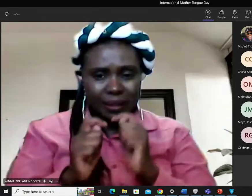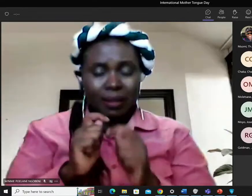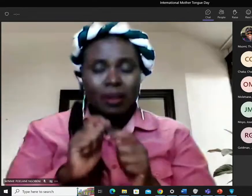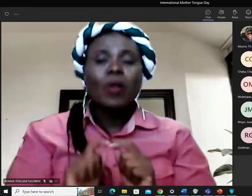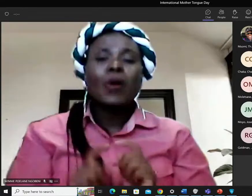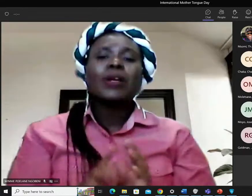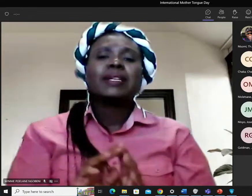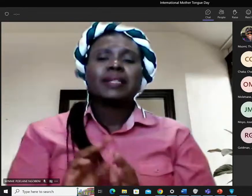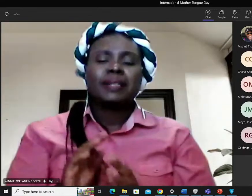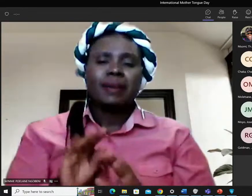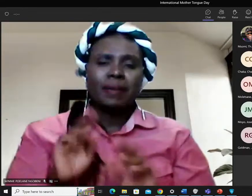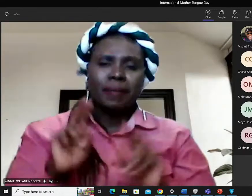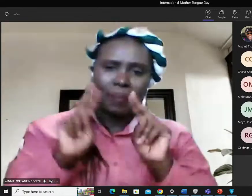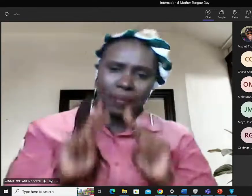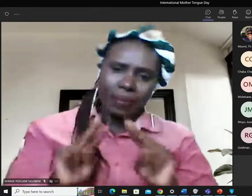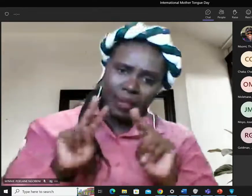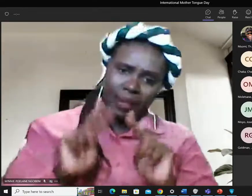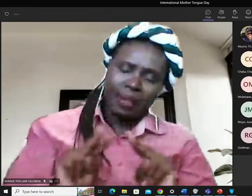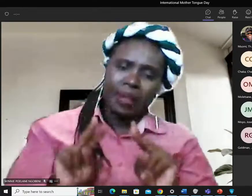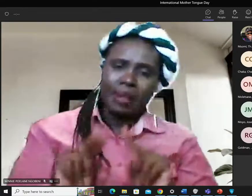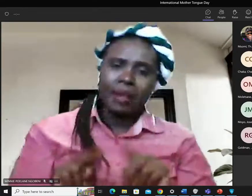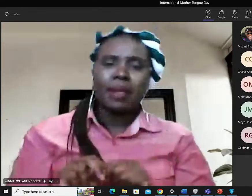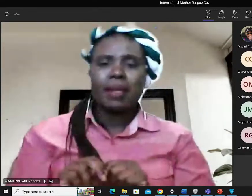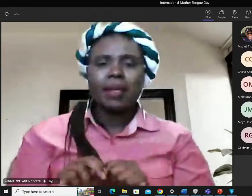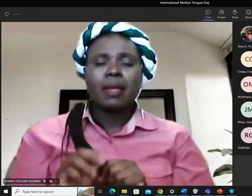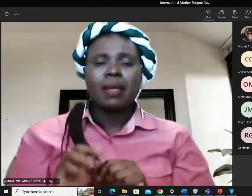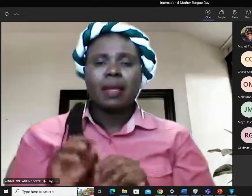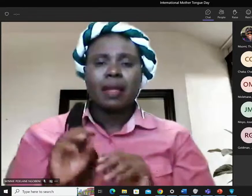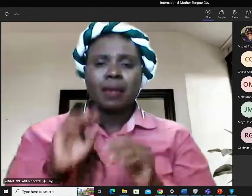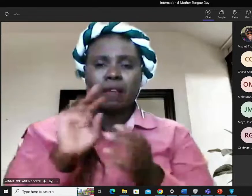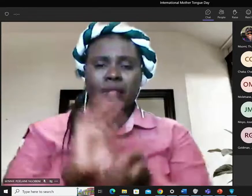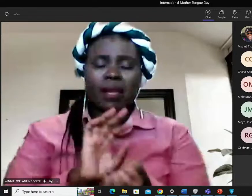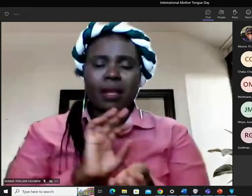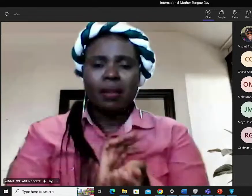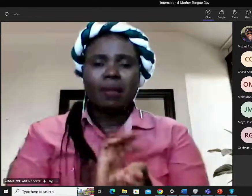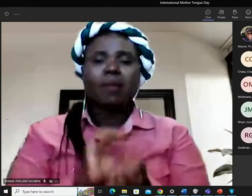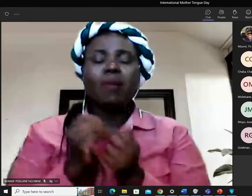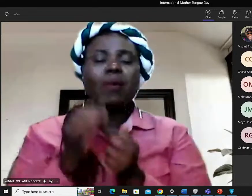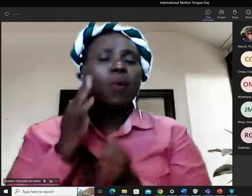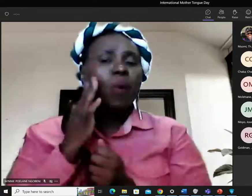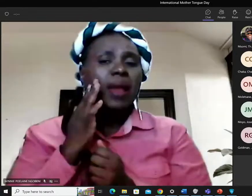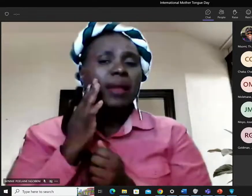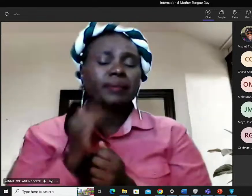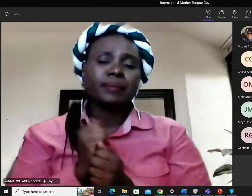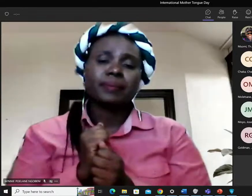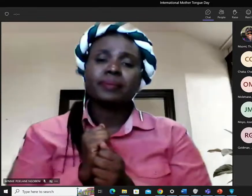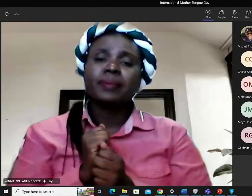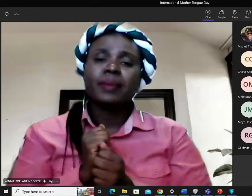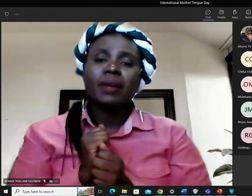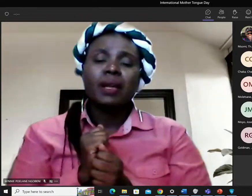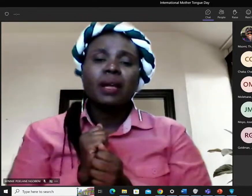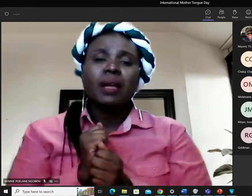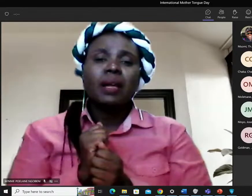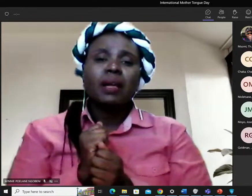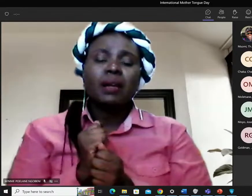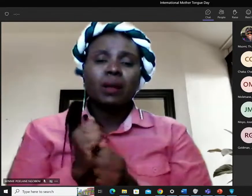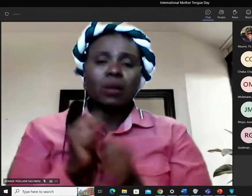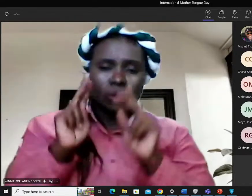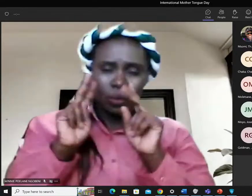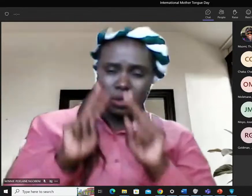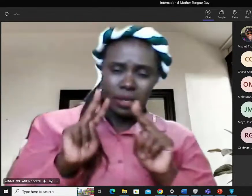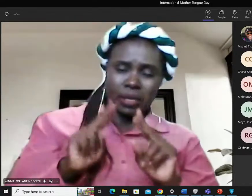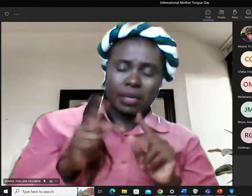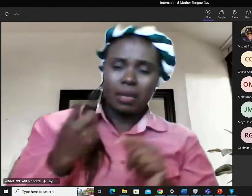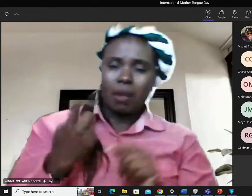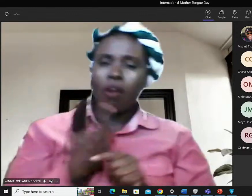monitoring and evaluation of a transformed curriculum. Why are we doing that? we are actually constantly checking ourselves. Why?